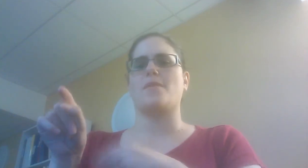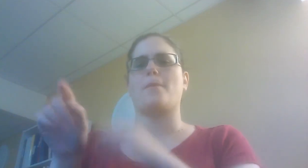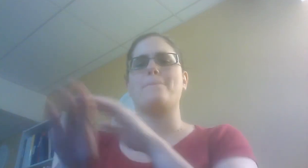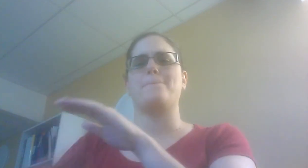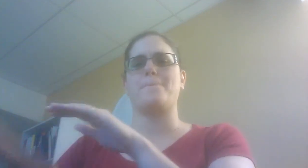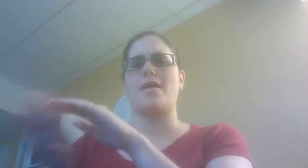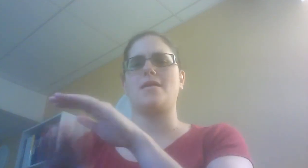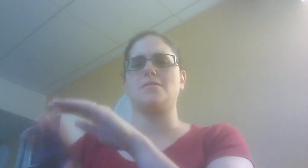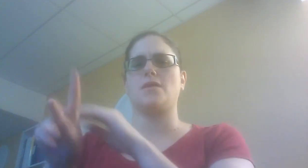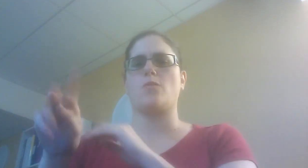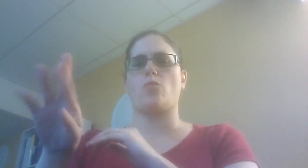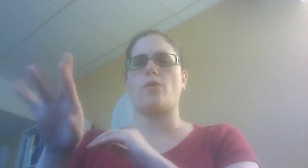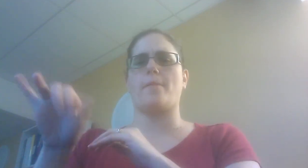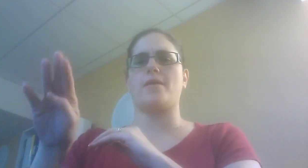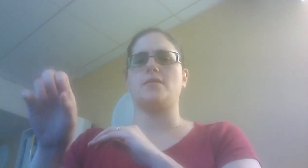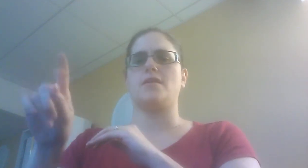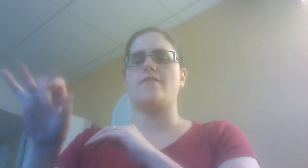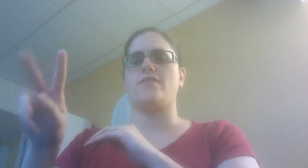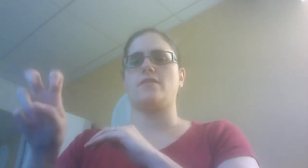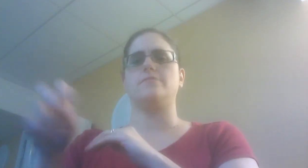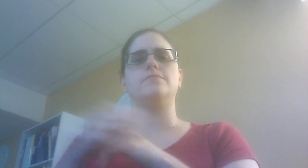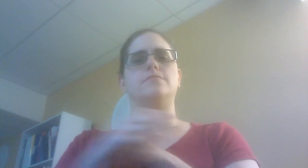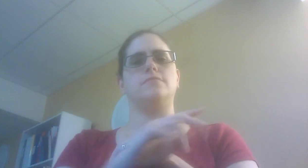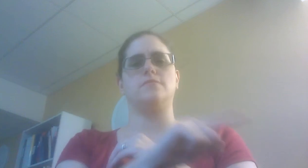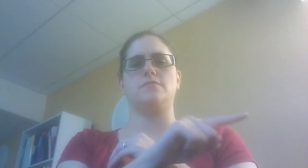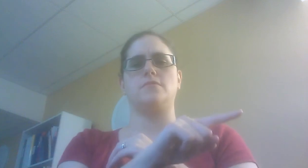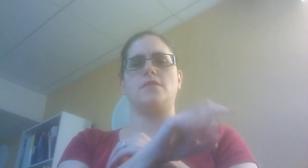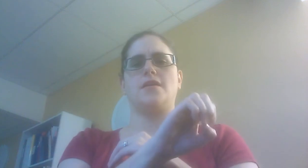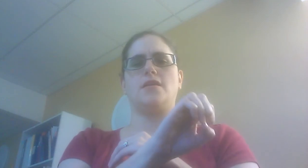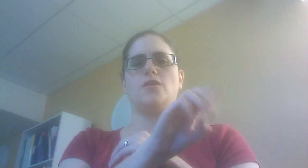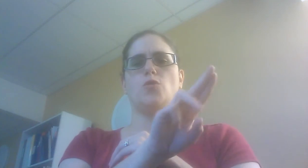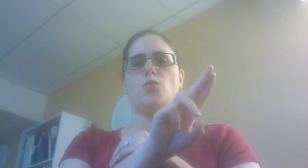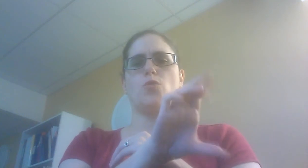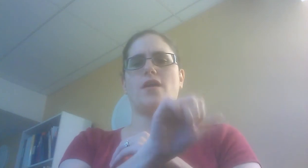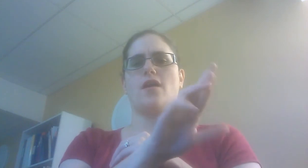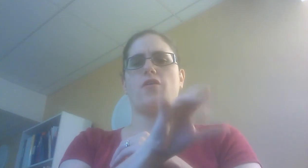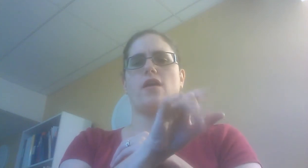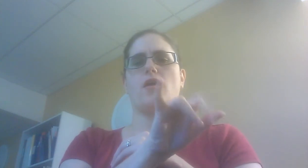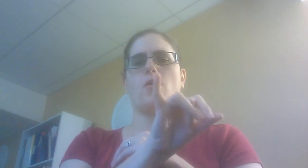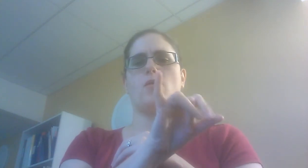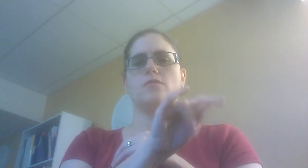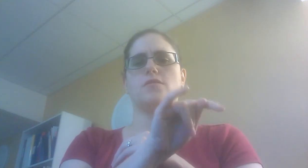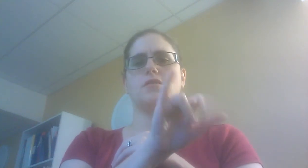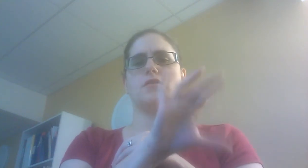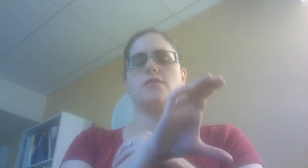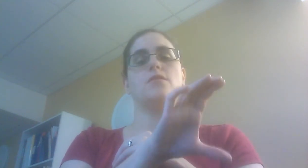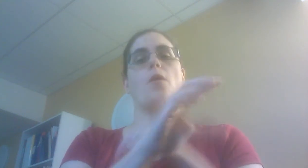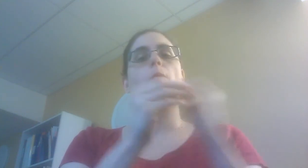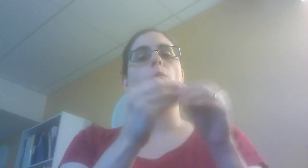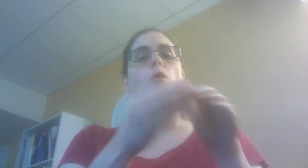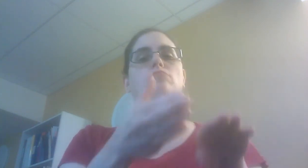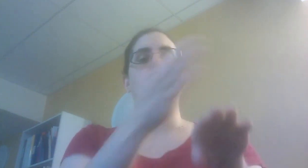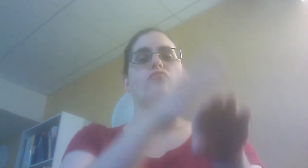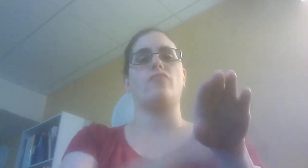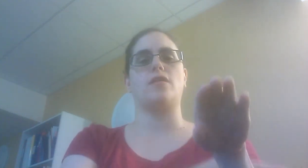of cells. And the next kind are eukaryotes, and the eukaryotes are the more advanced. Now, with the